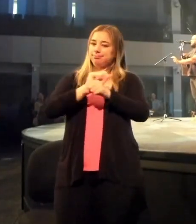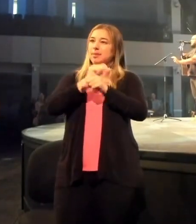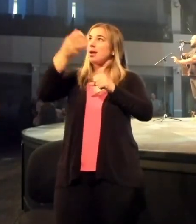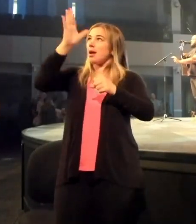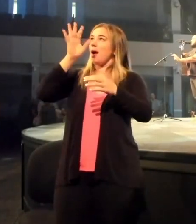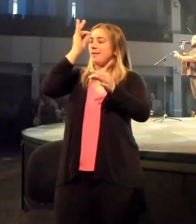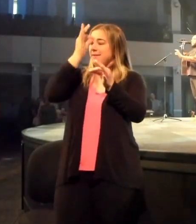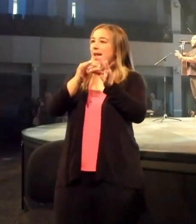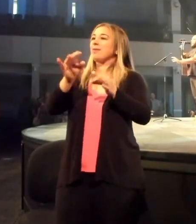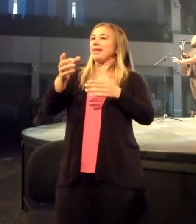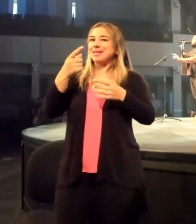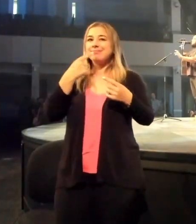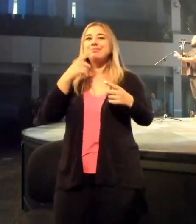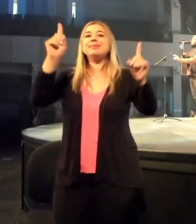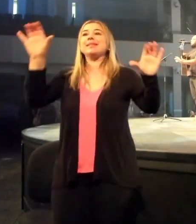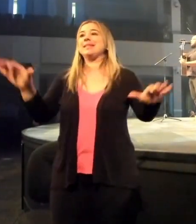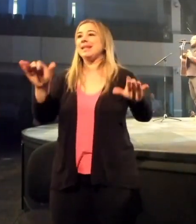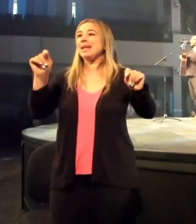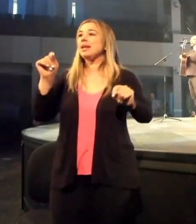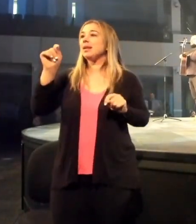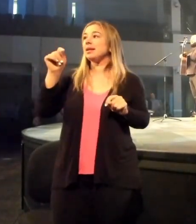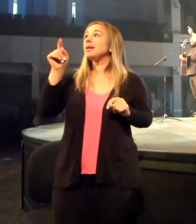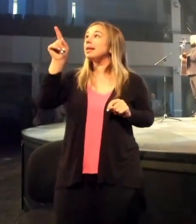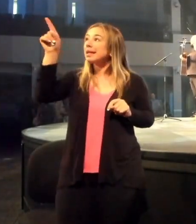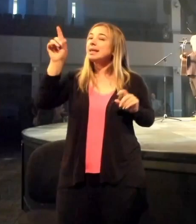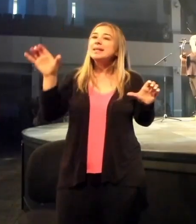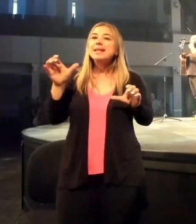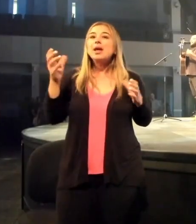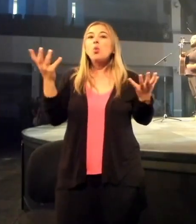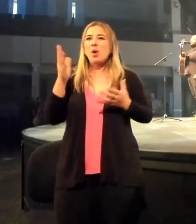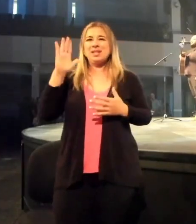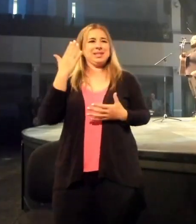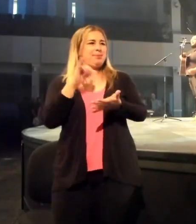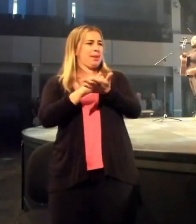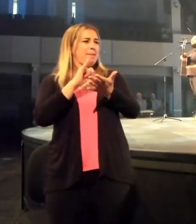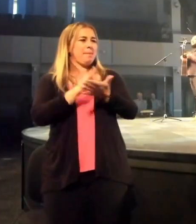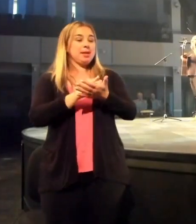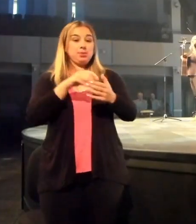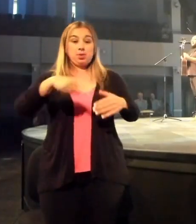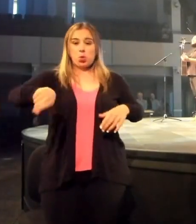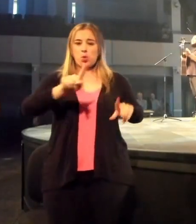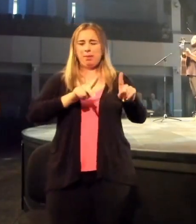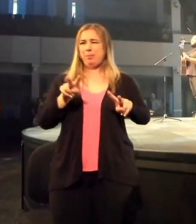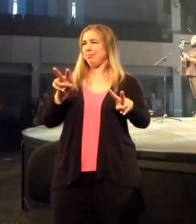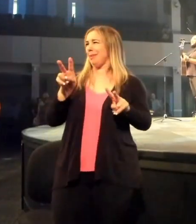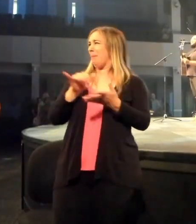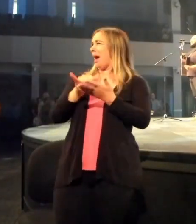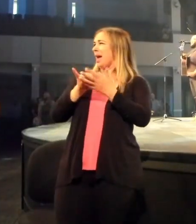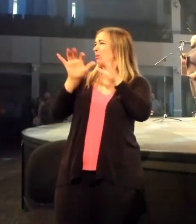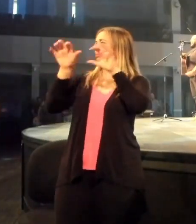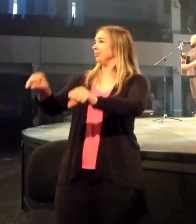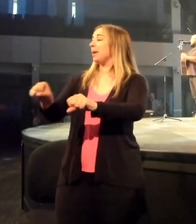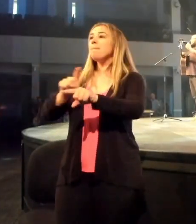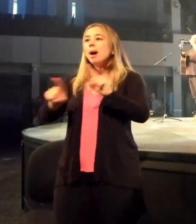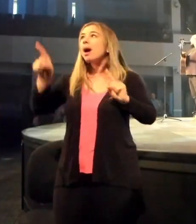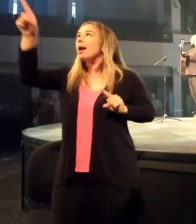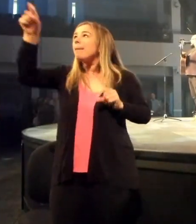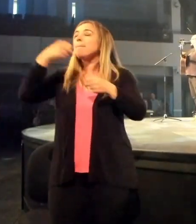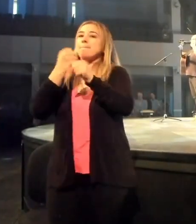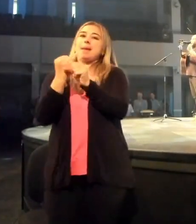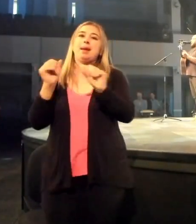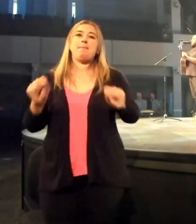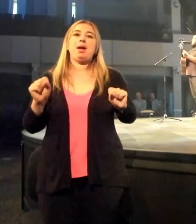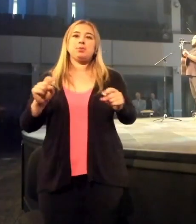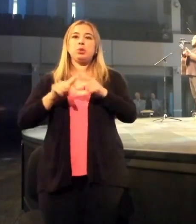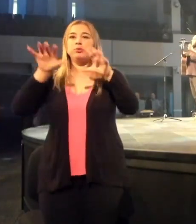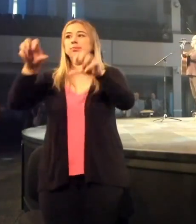them, that he was able to do what was impossible in their human mind, but it was possible for them. And let me tell you,